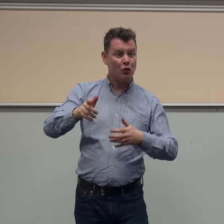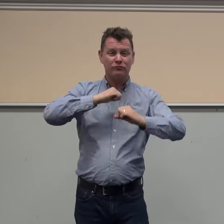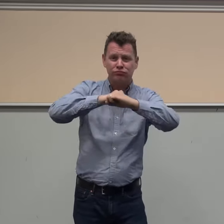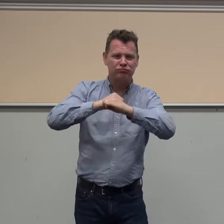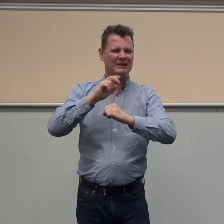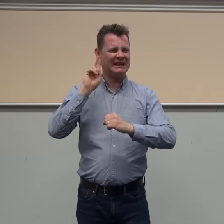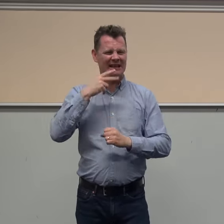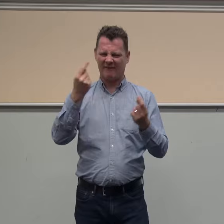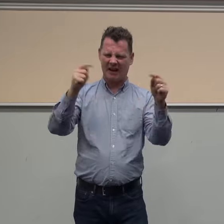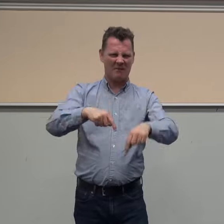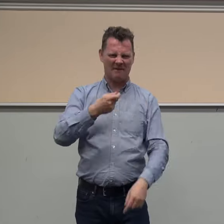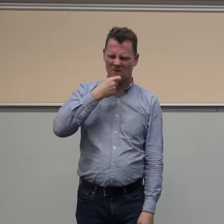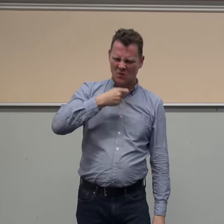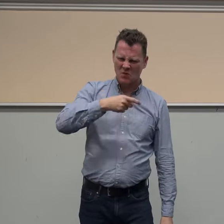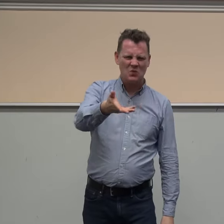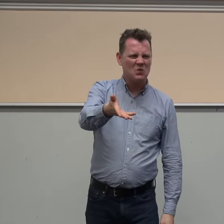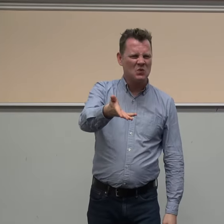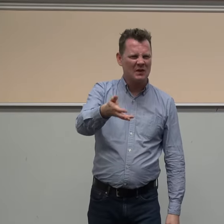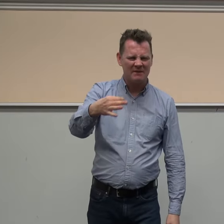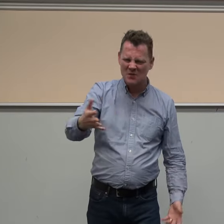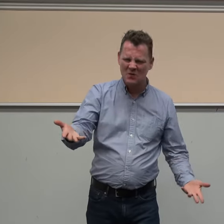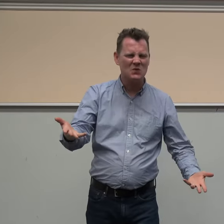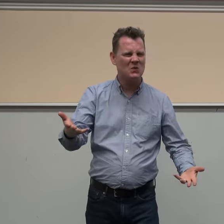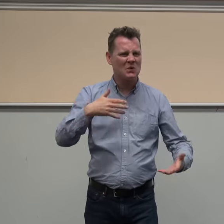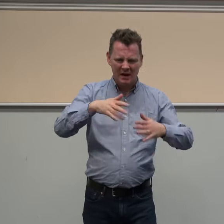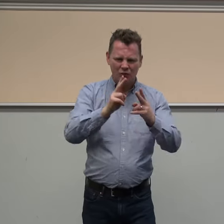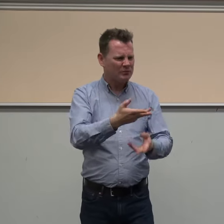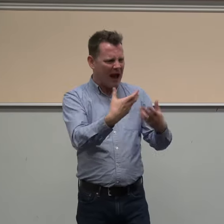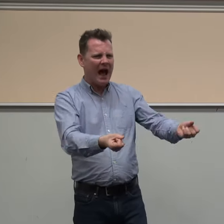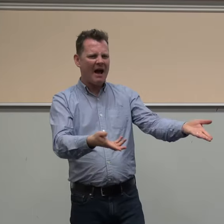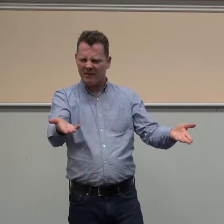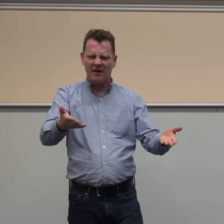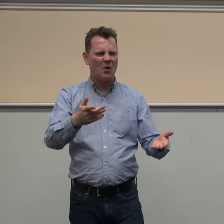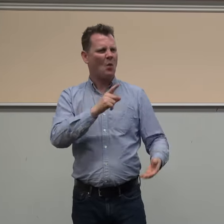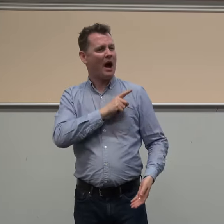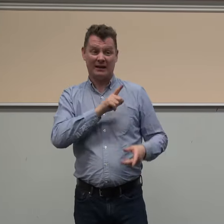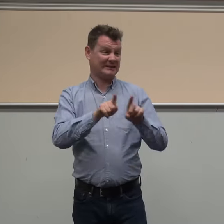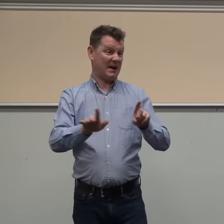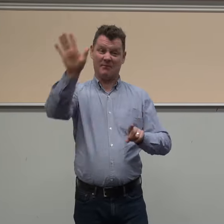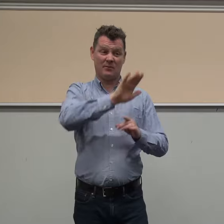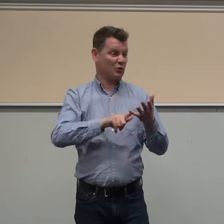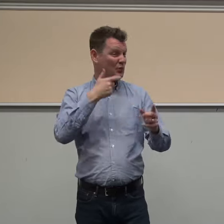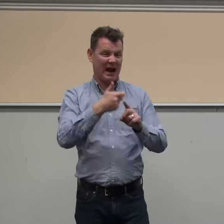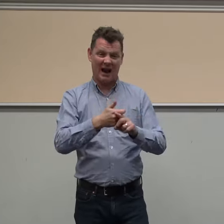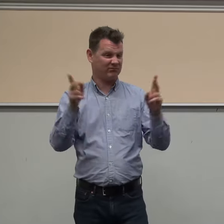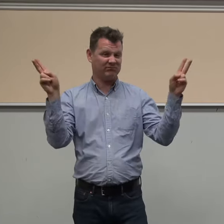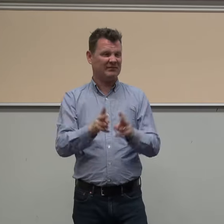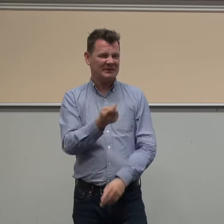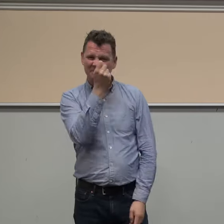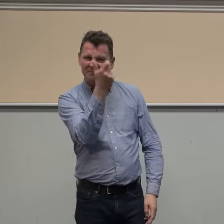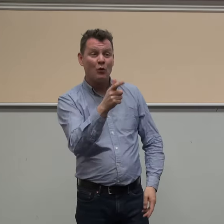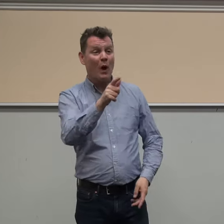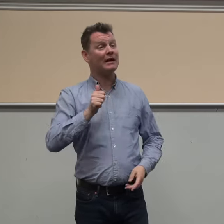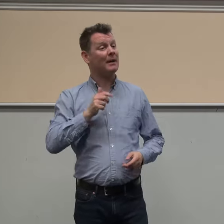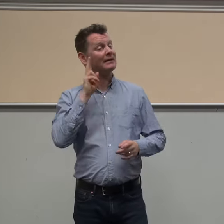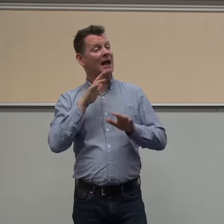members are much lower than they expected. And in fact, that is a picture that appears across the UK, that fewer deaf people go than you might